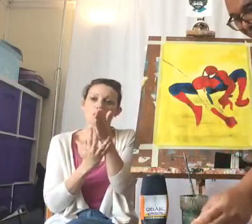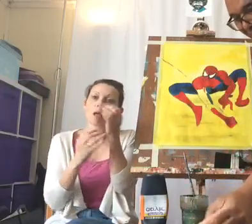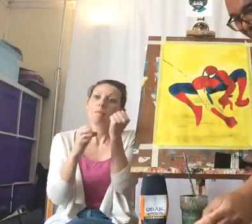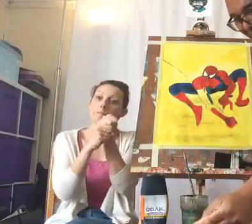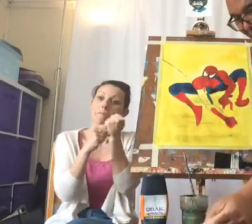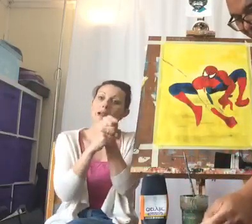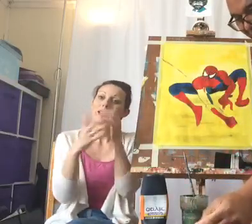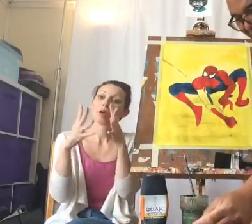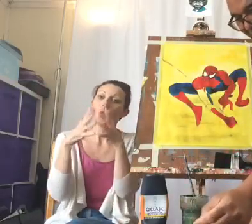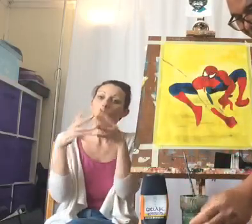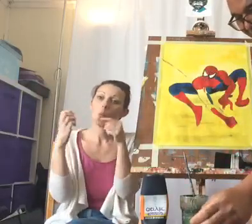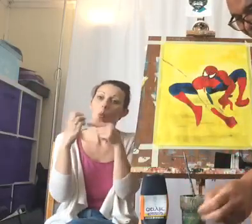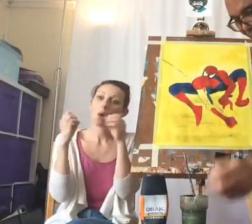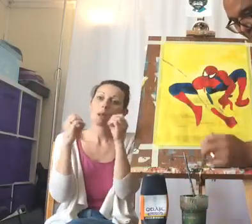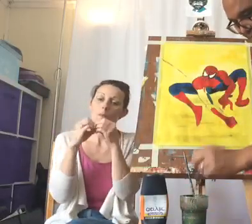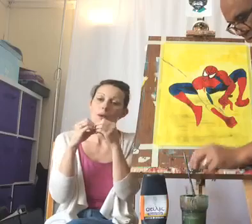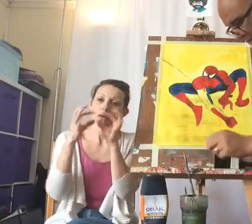web.